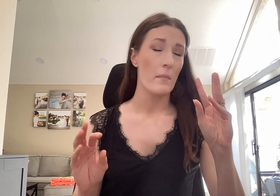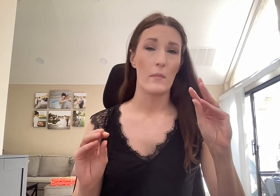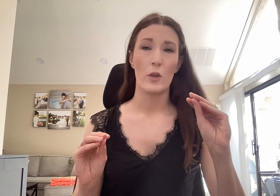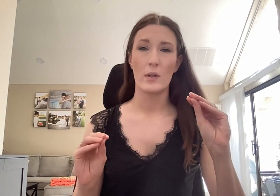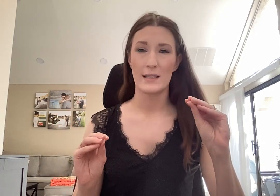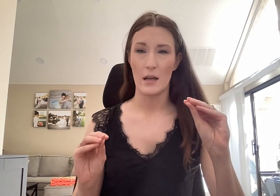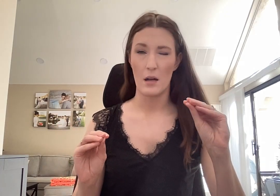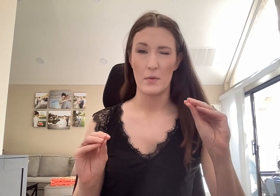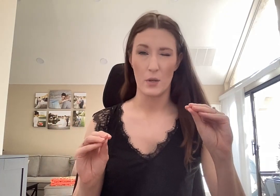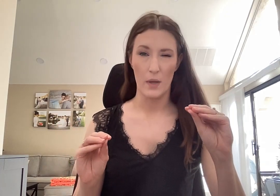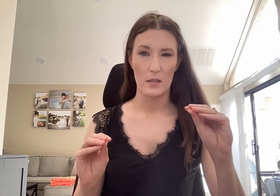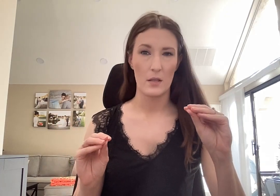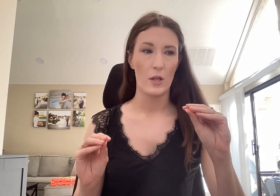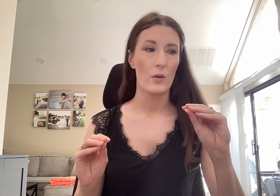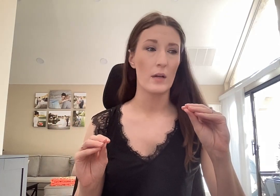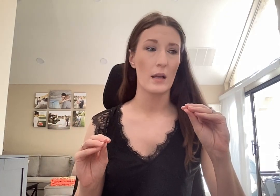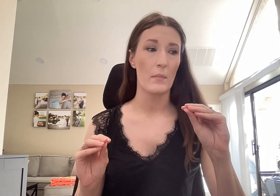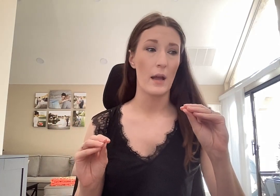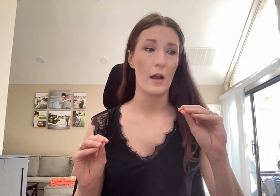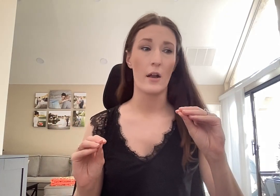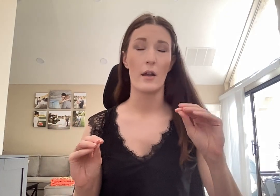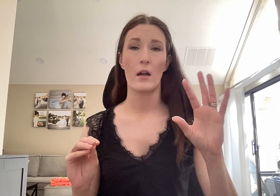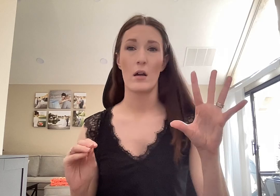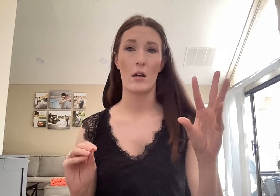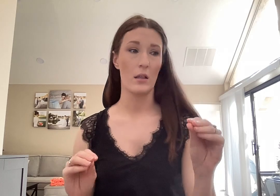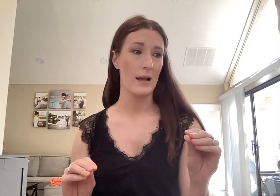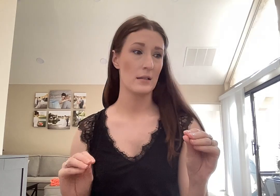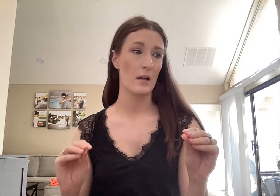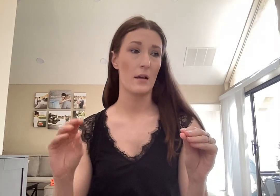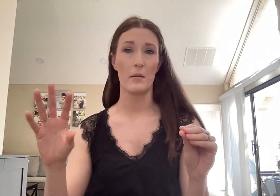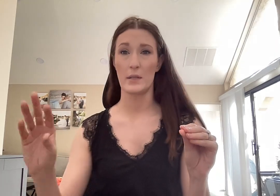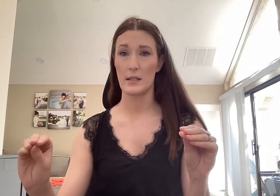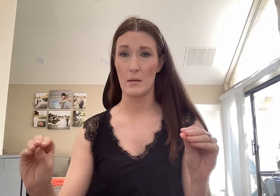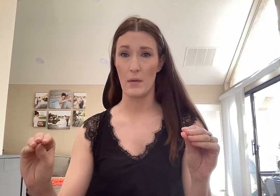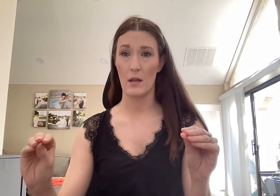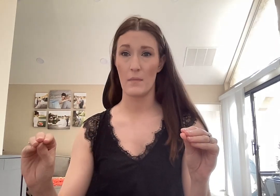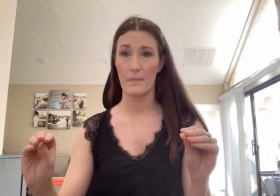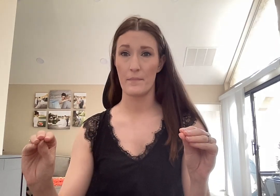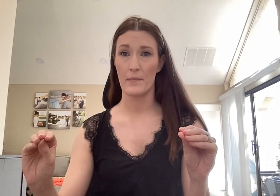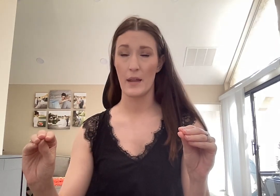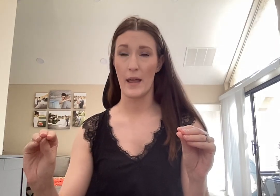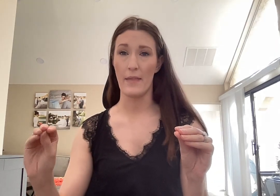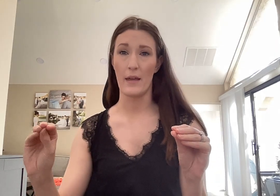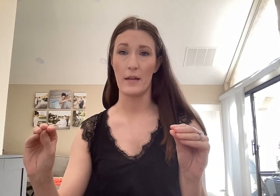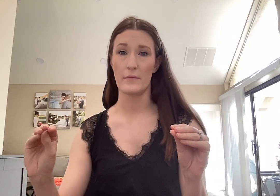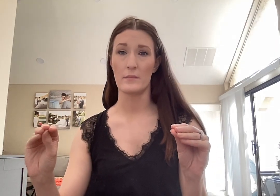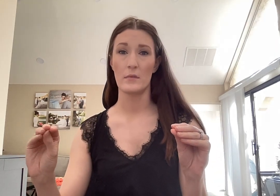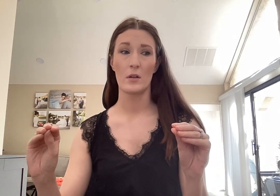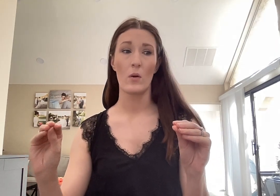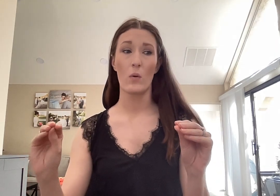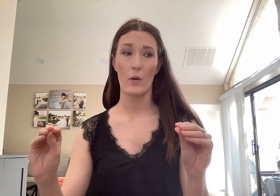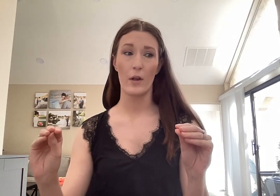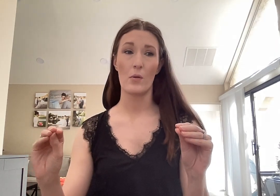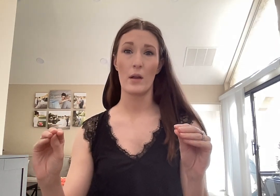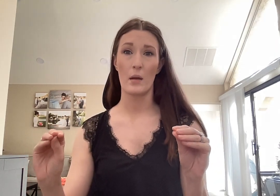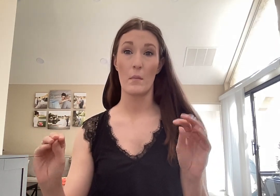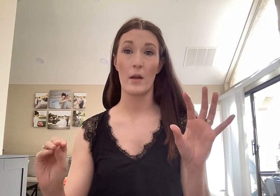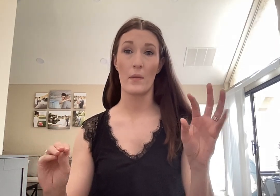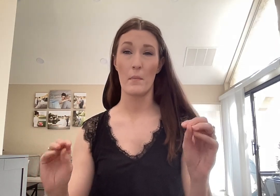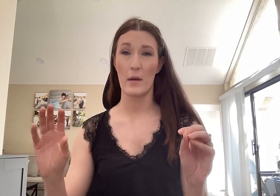you could set it up 2 ways. You can compare Alaska and Mississippi, and then, or you can compare the men